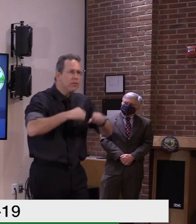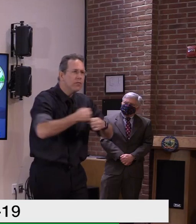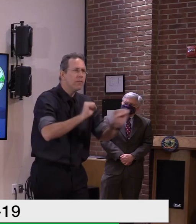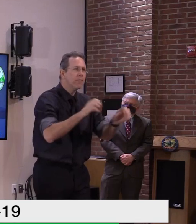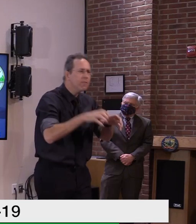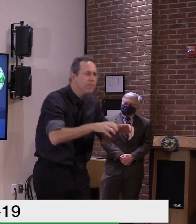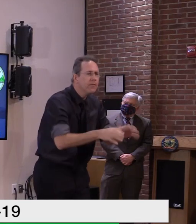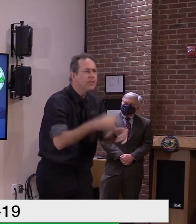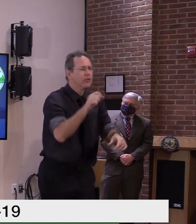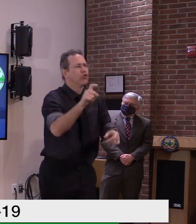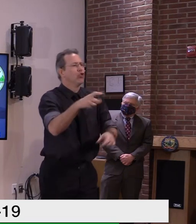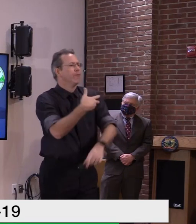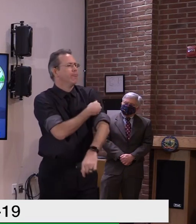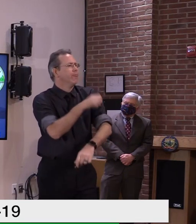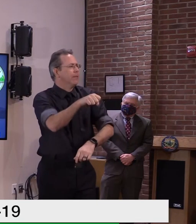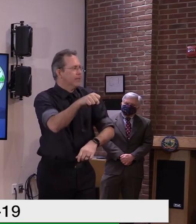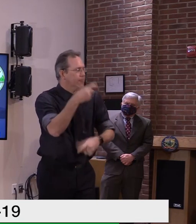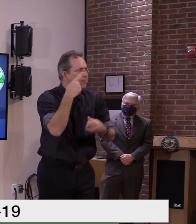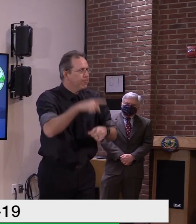may be able to get vaccinated.